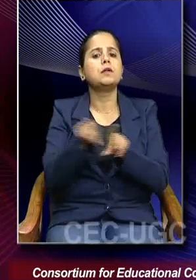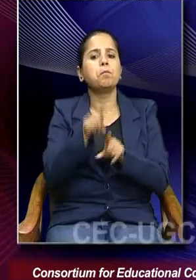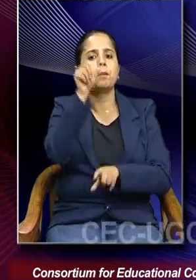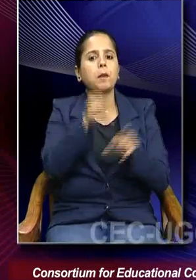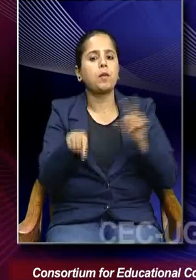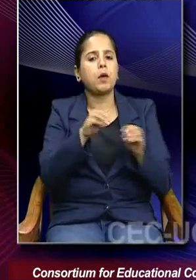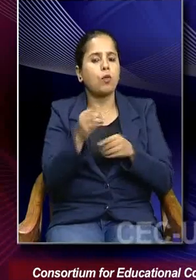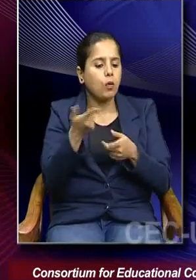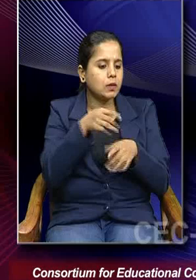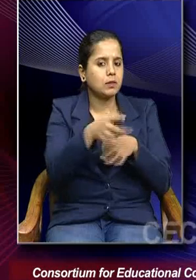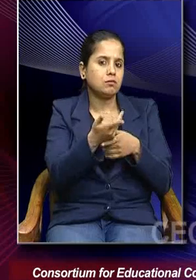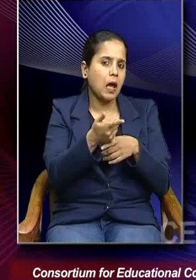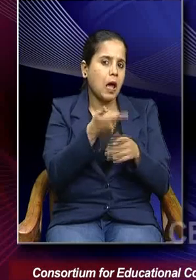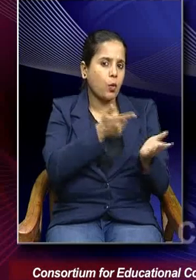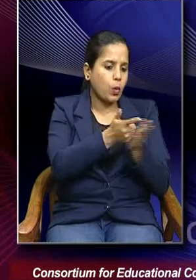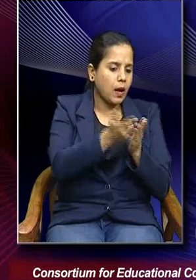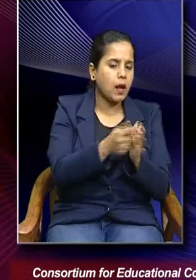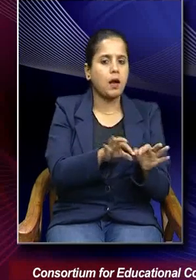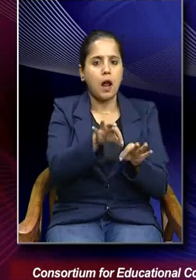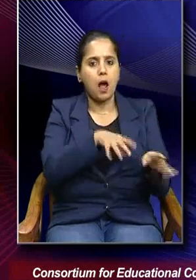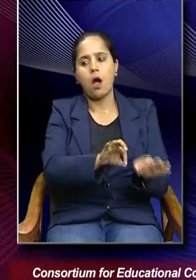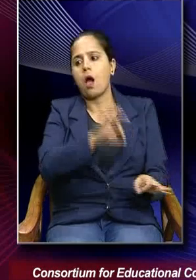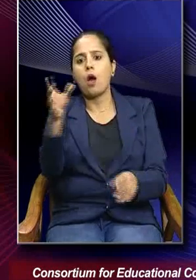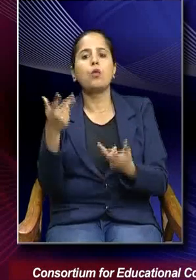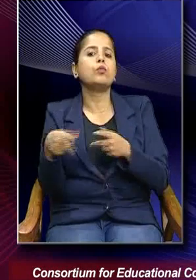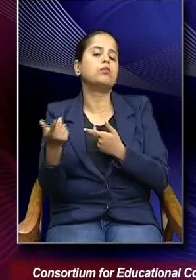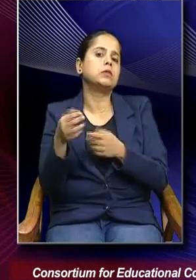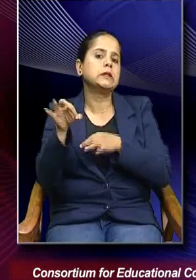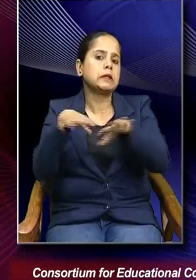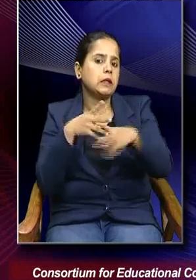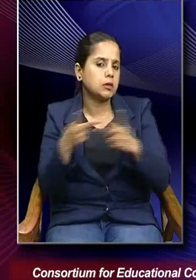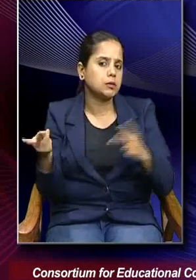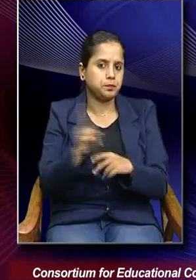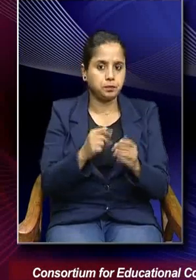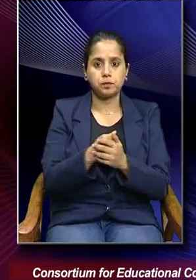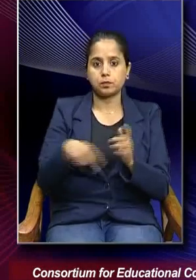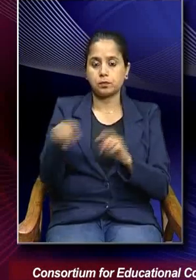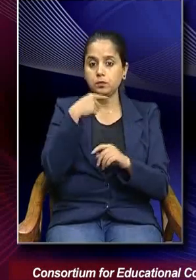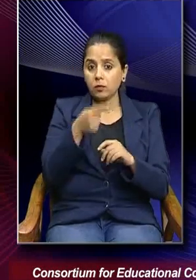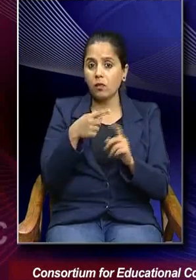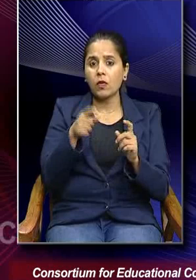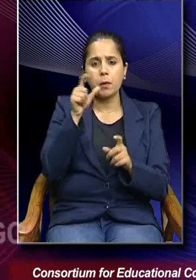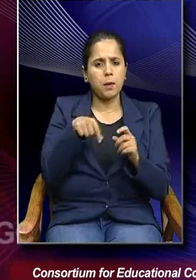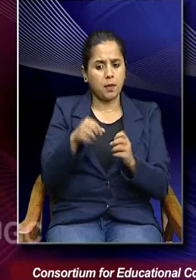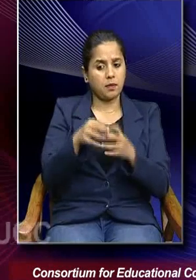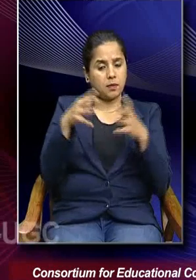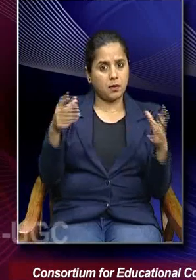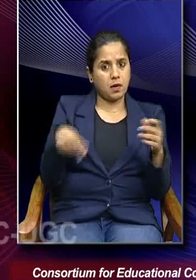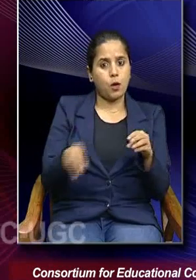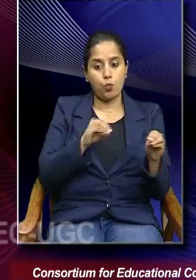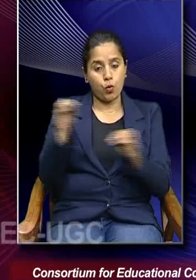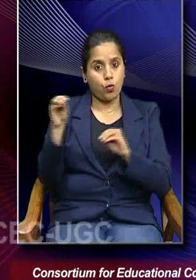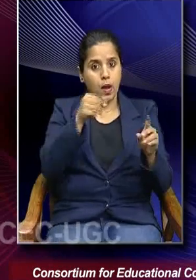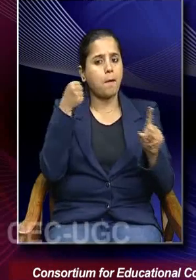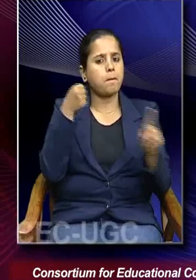people into and out of a specific area. In addition to the population size, migration